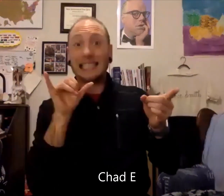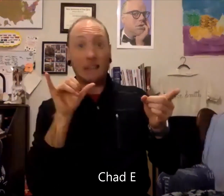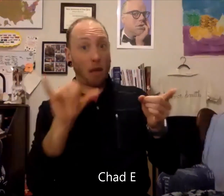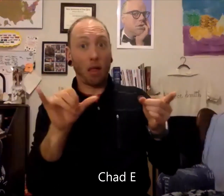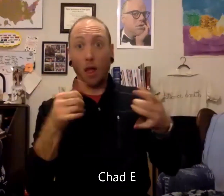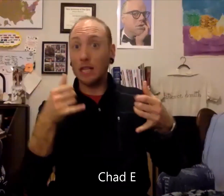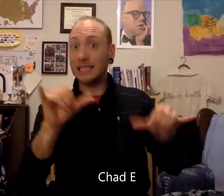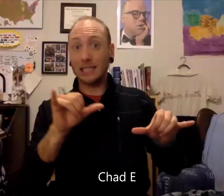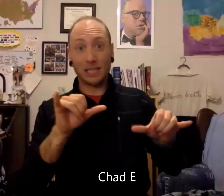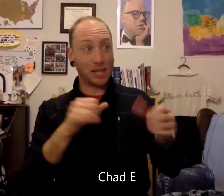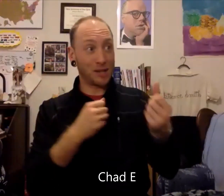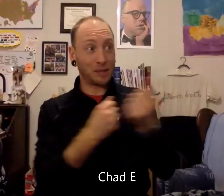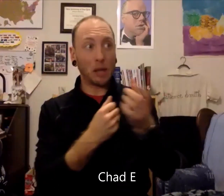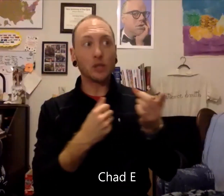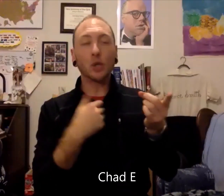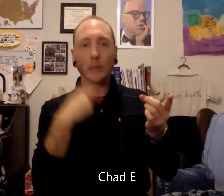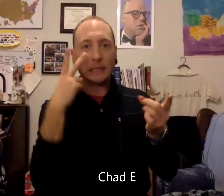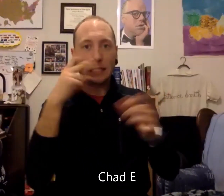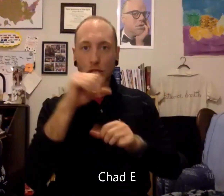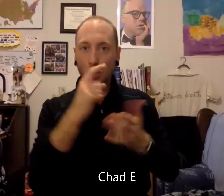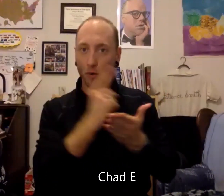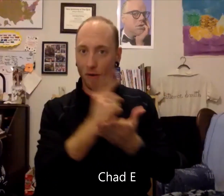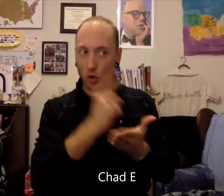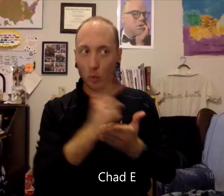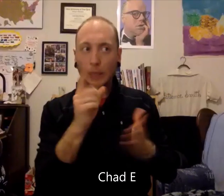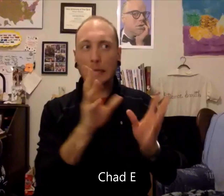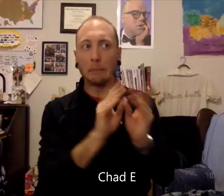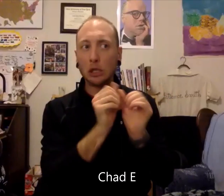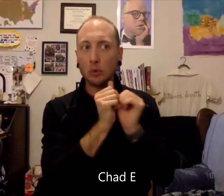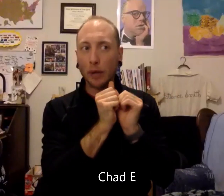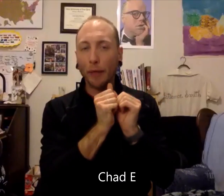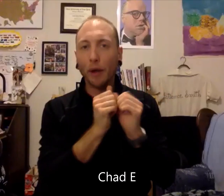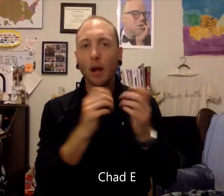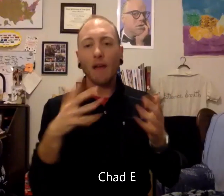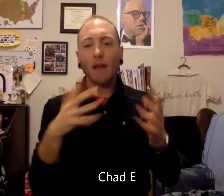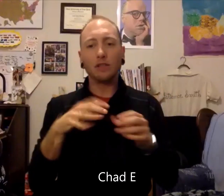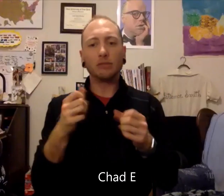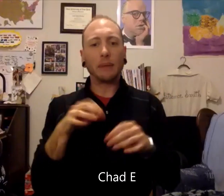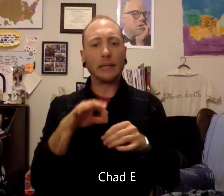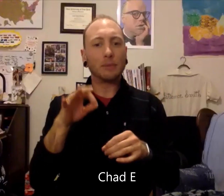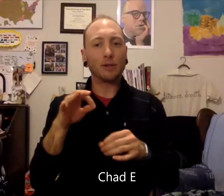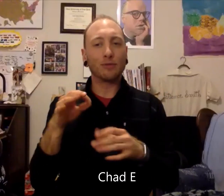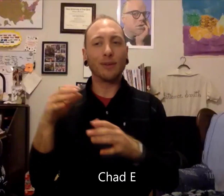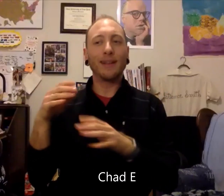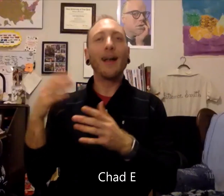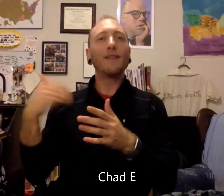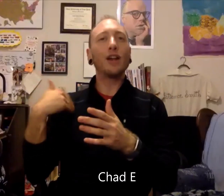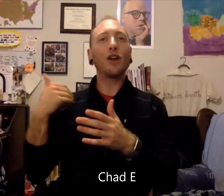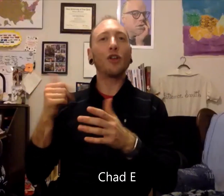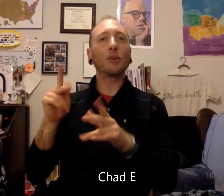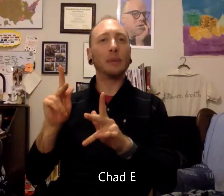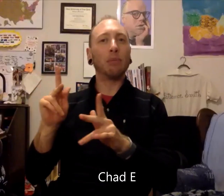meeting that we go to. I've had many other spiritual advisors throughout the years, but, he's the guy